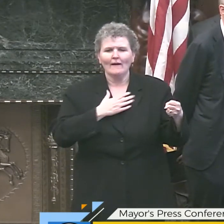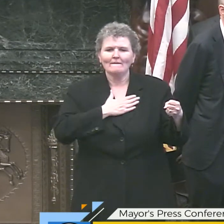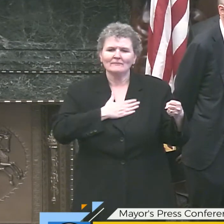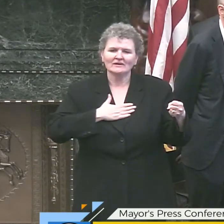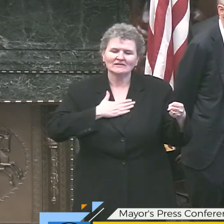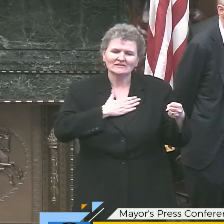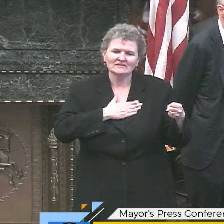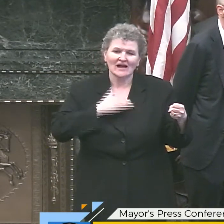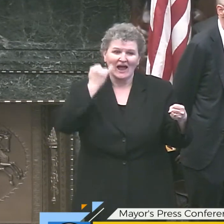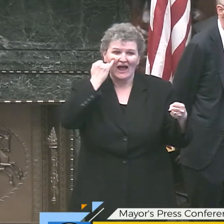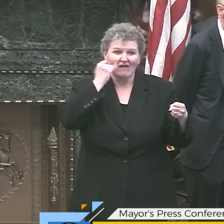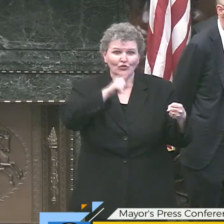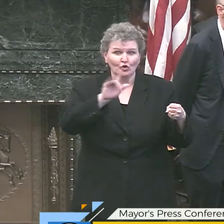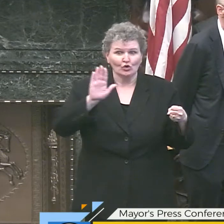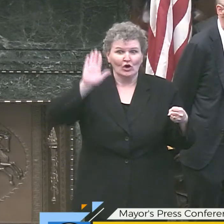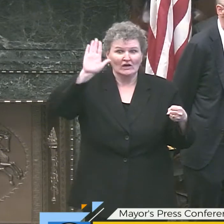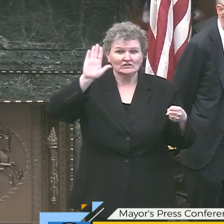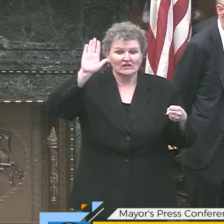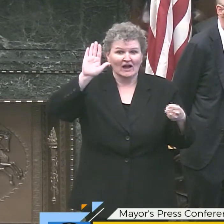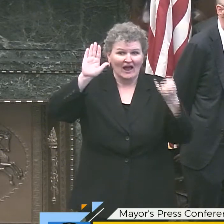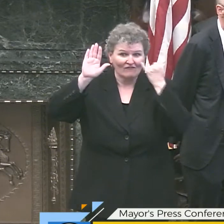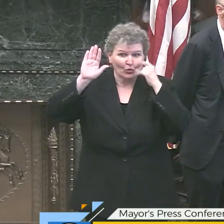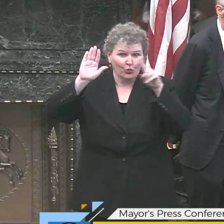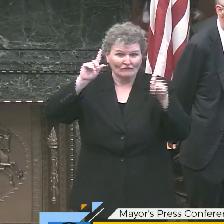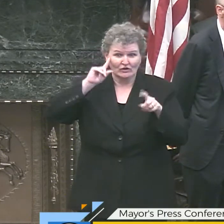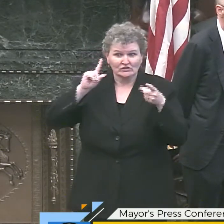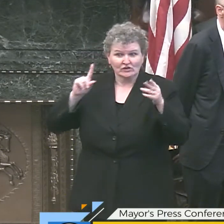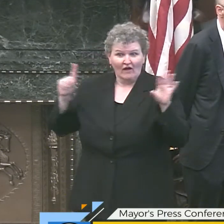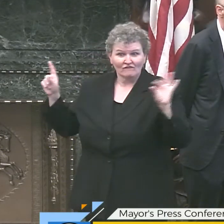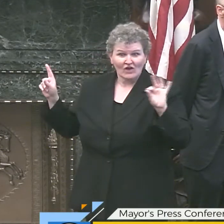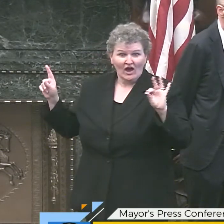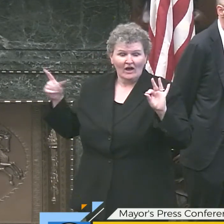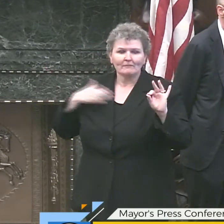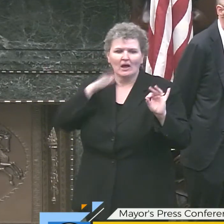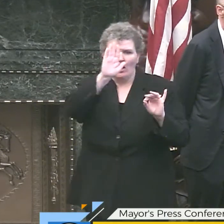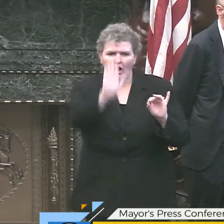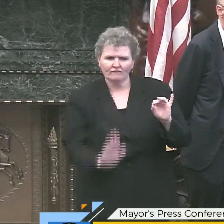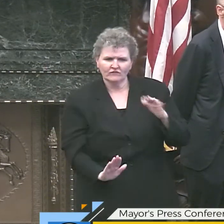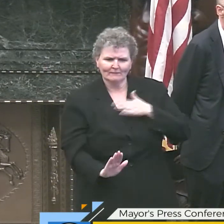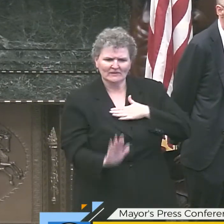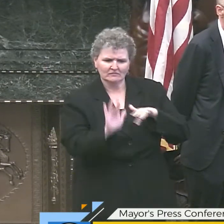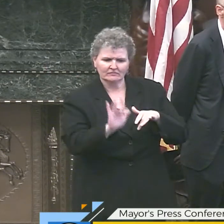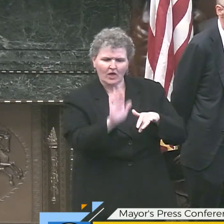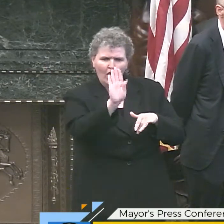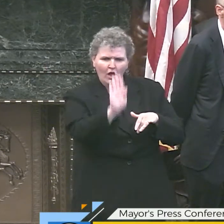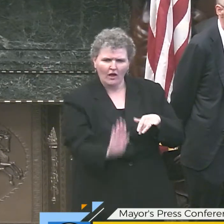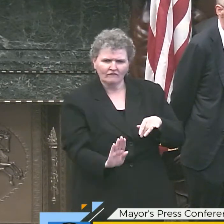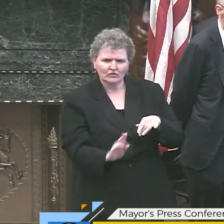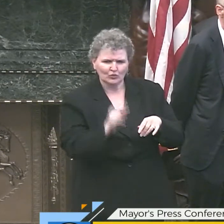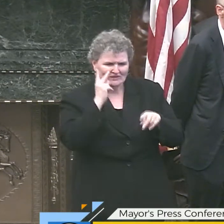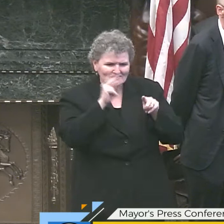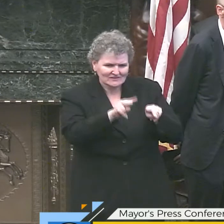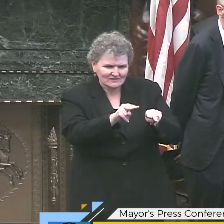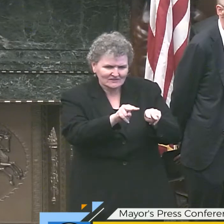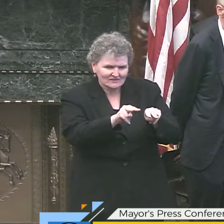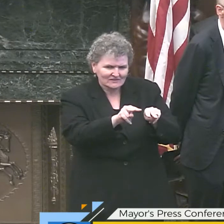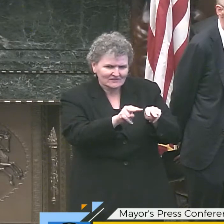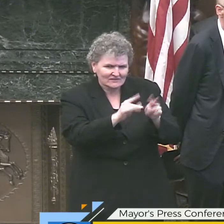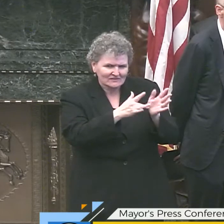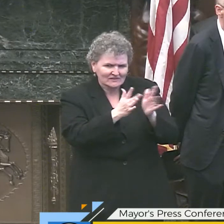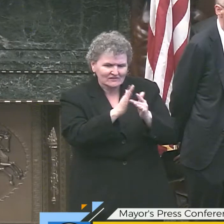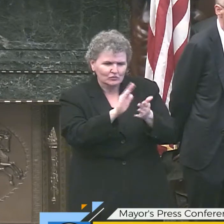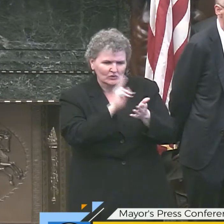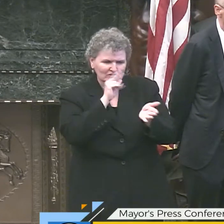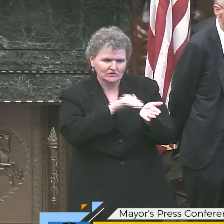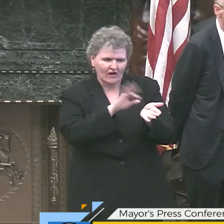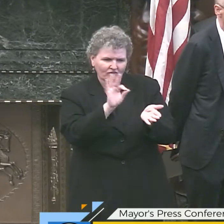have a healthcare related question at this point, and we will go to those who have a healthcare related question.